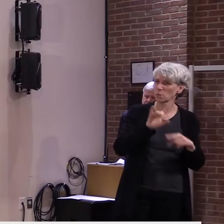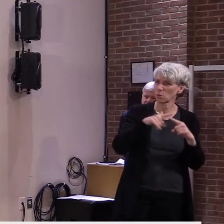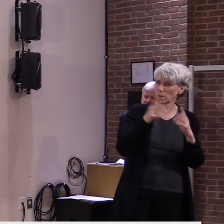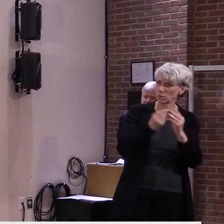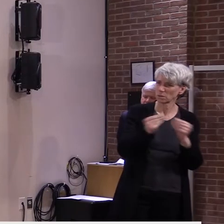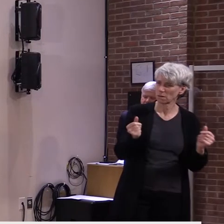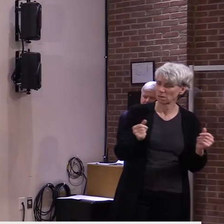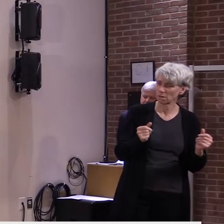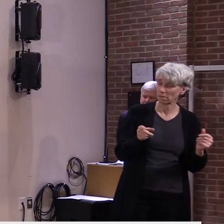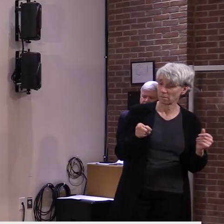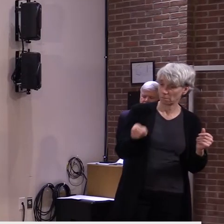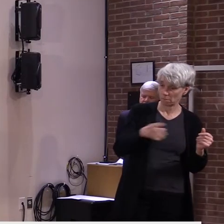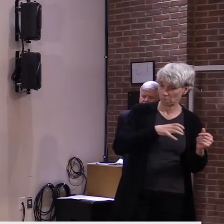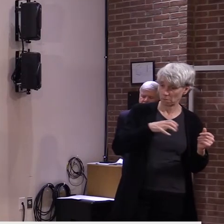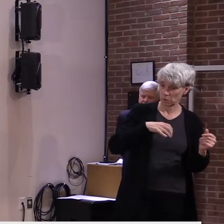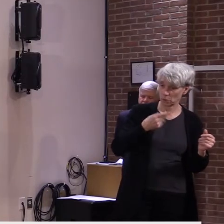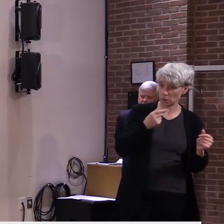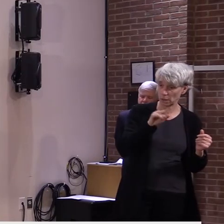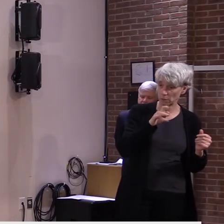on?